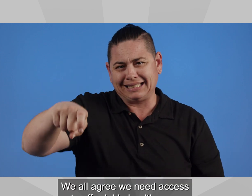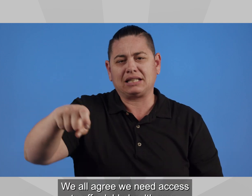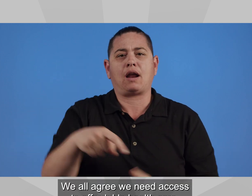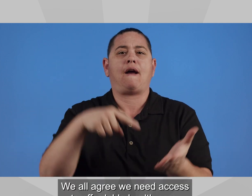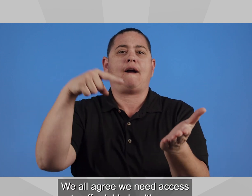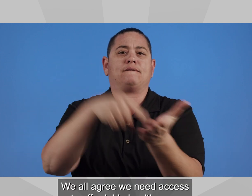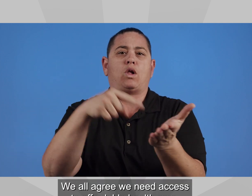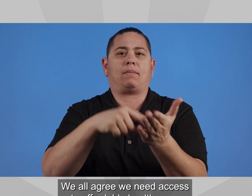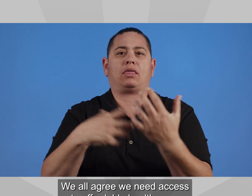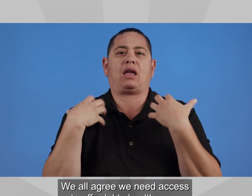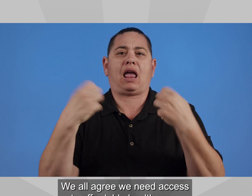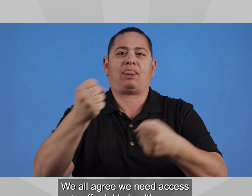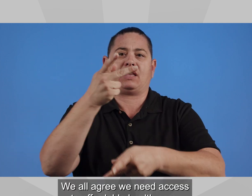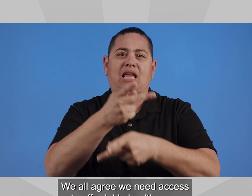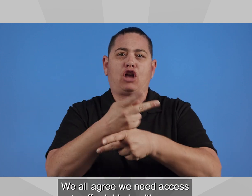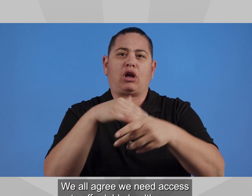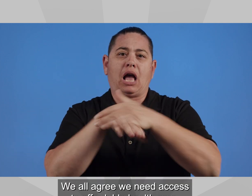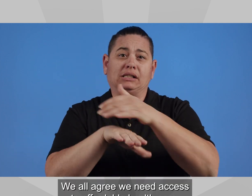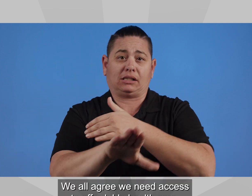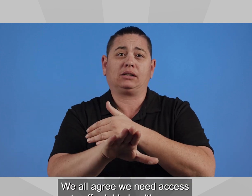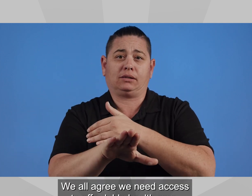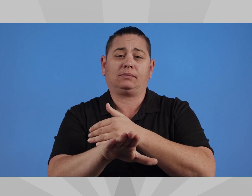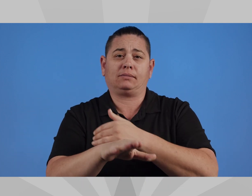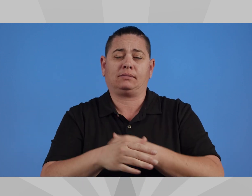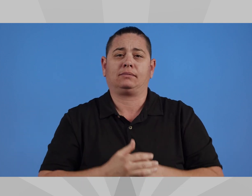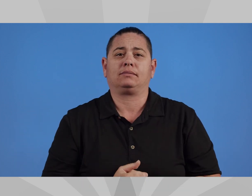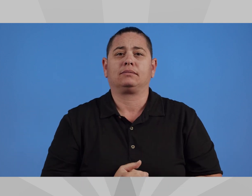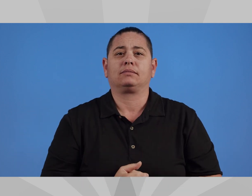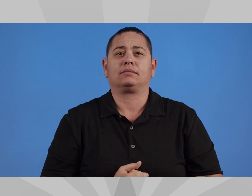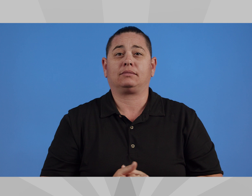We all agree we need access to affordable health care.